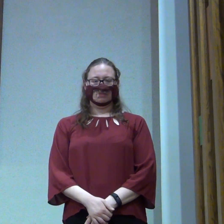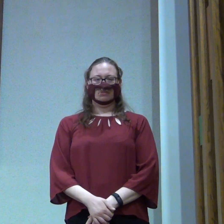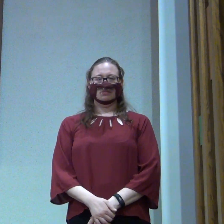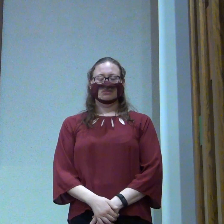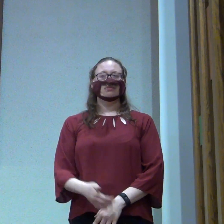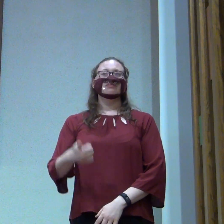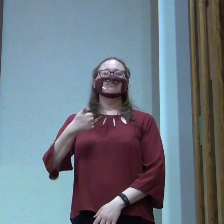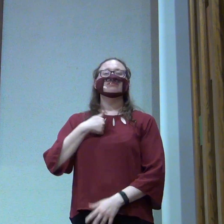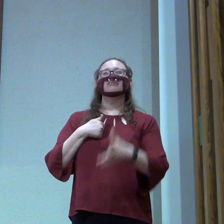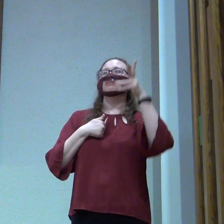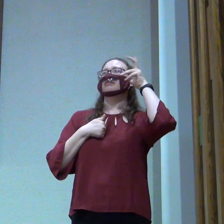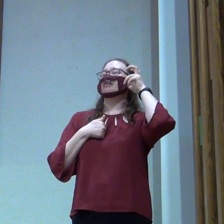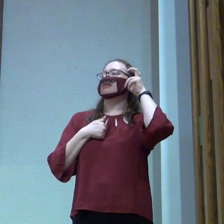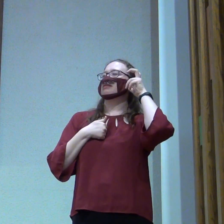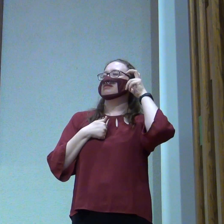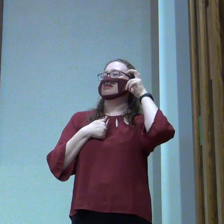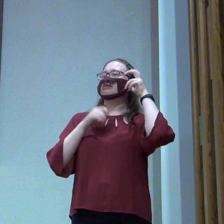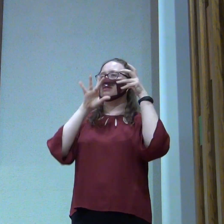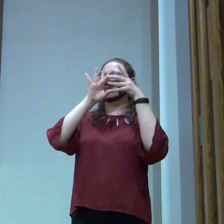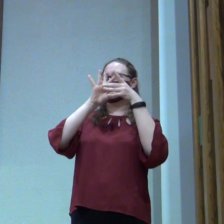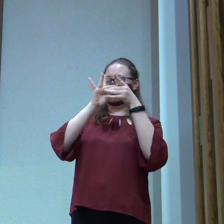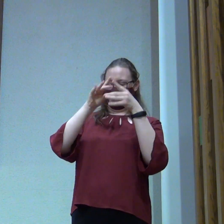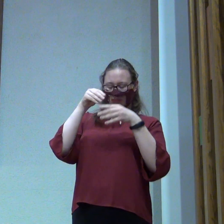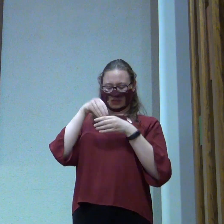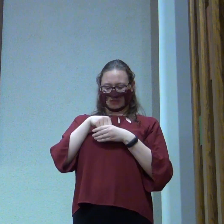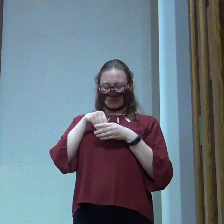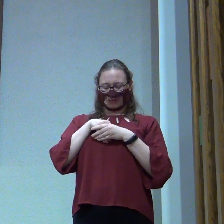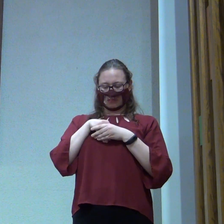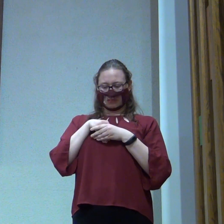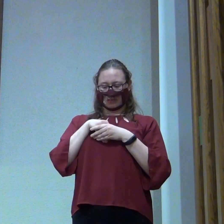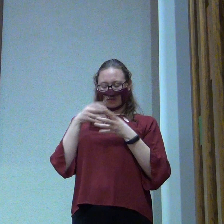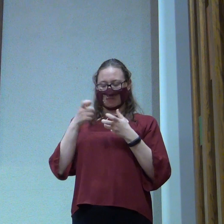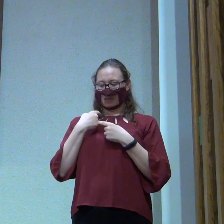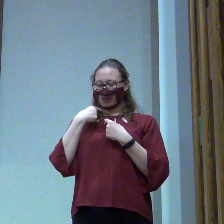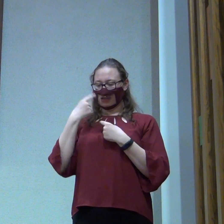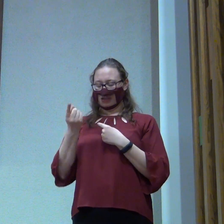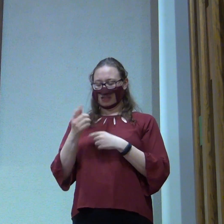And I heard a voice within me answer him,